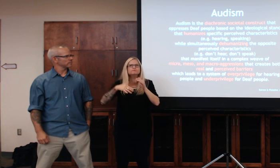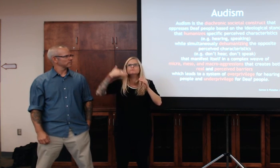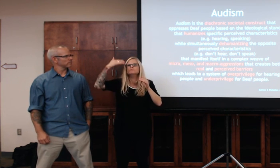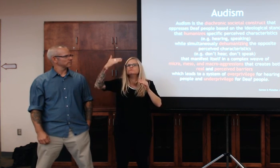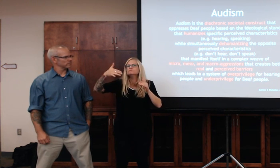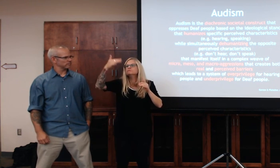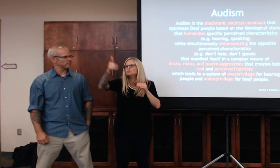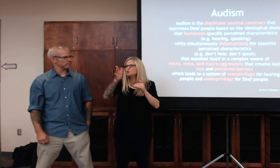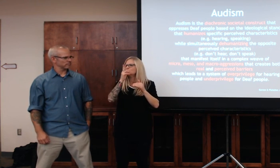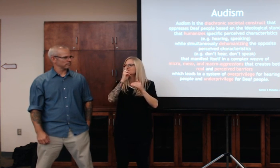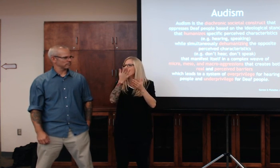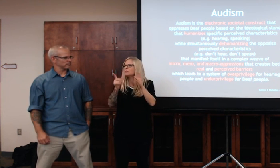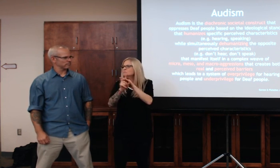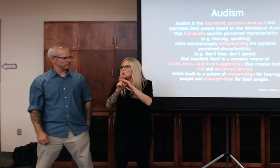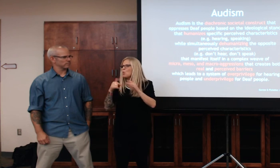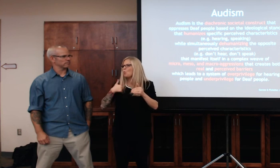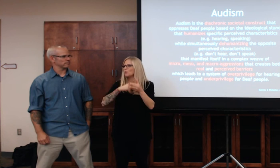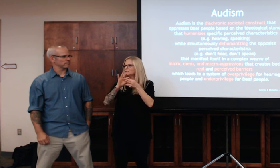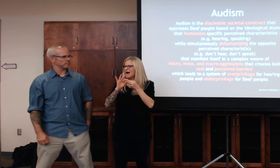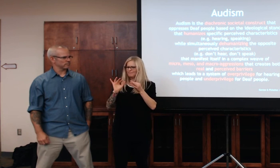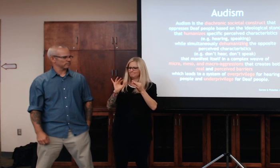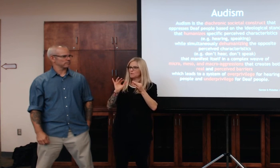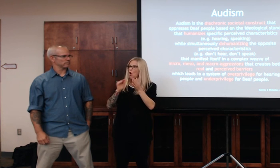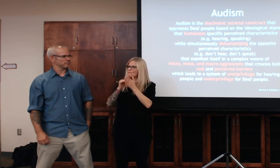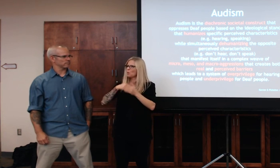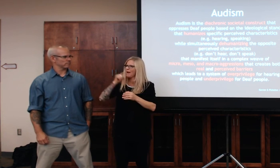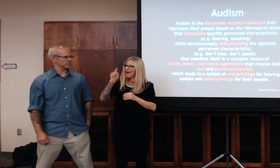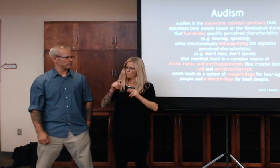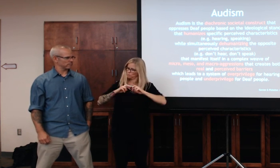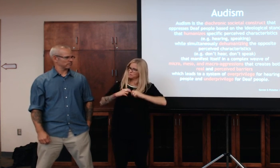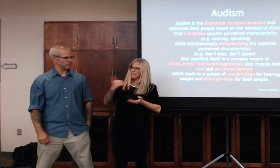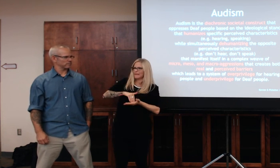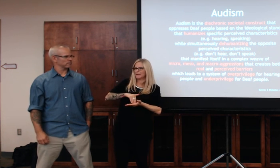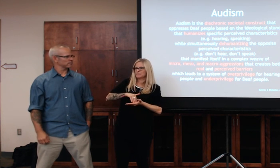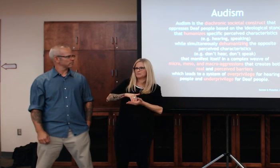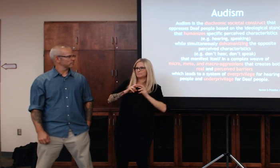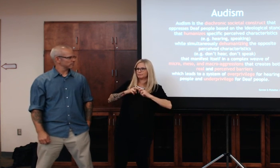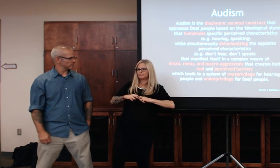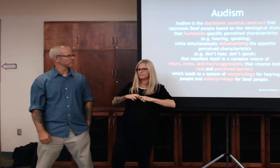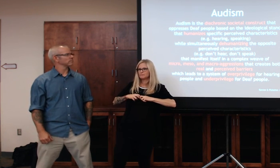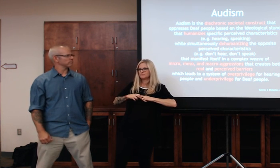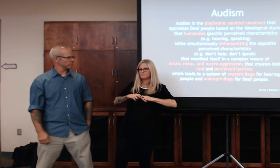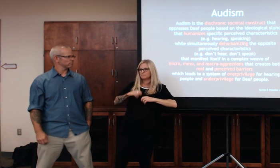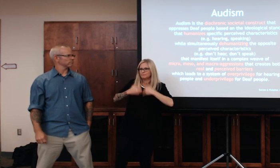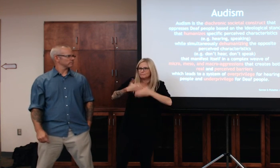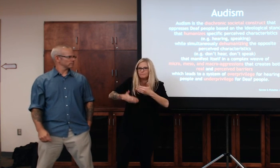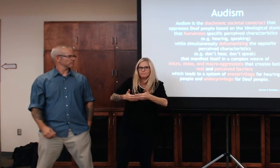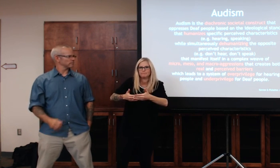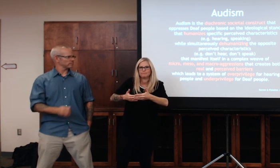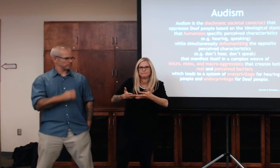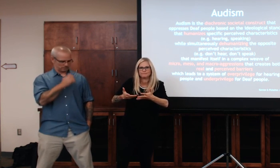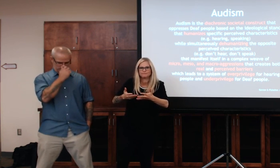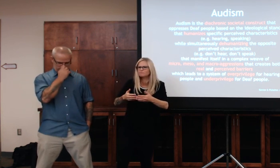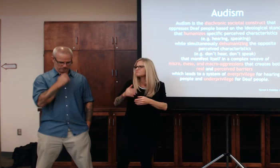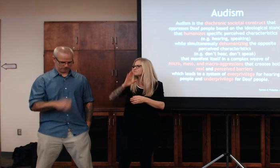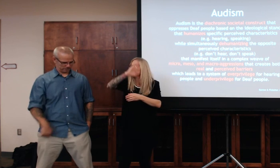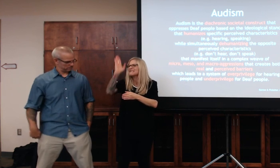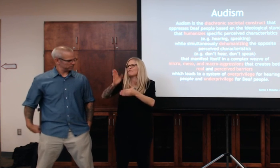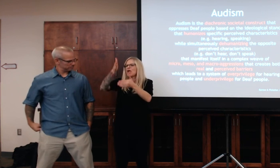That does come up every once in a while. You'll see things come up and say, we really need to figure out what those particular things are before we can move forward.